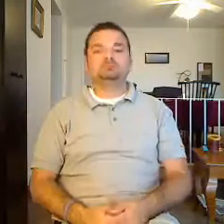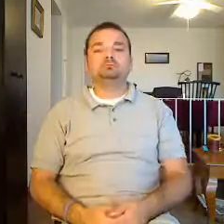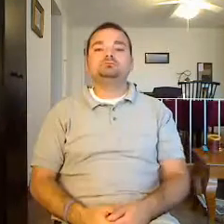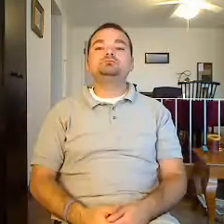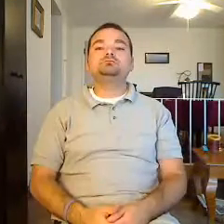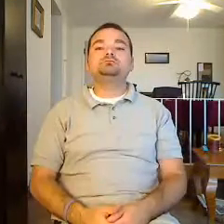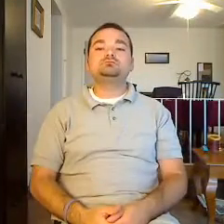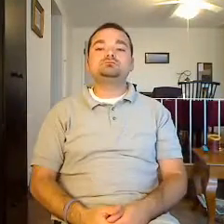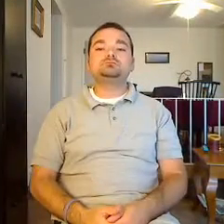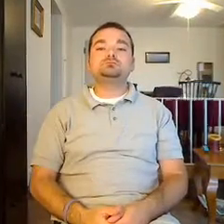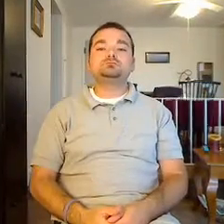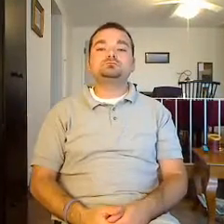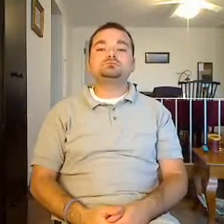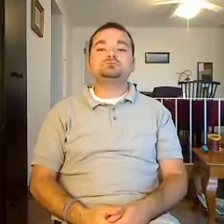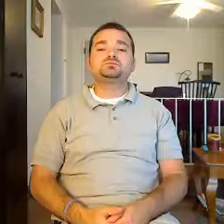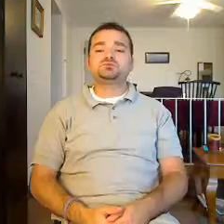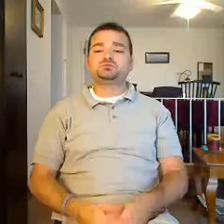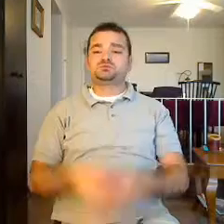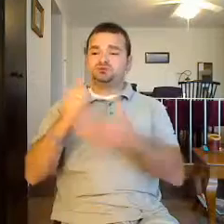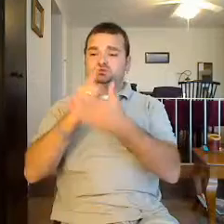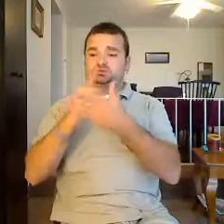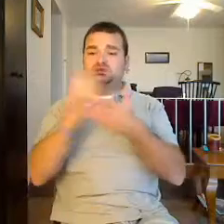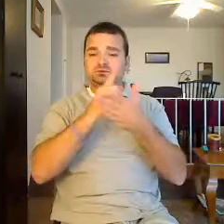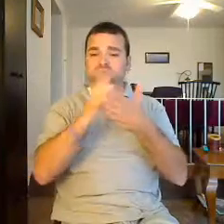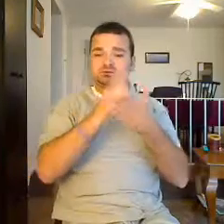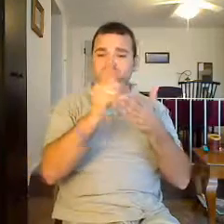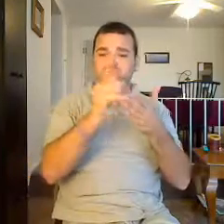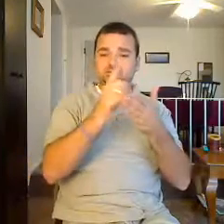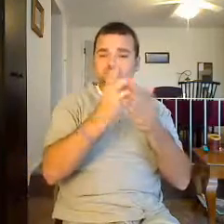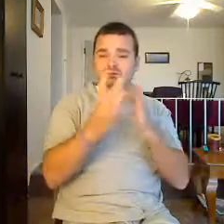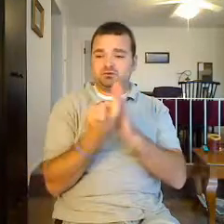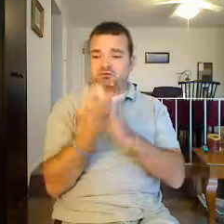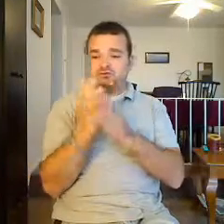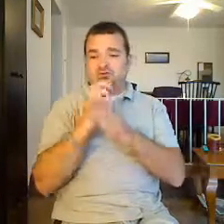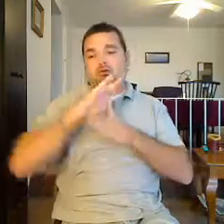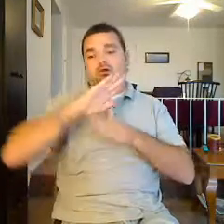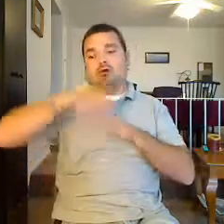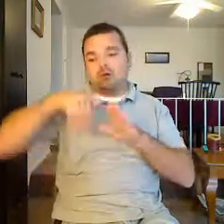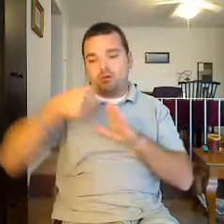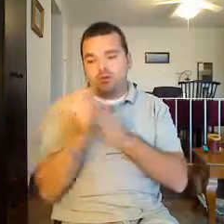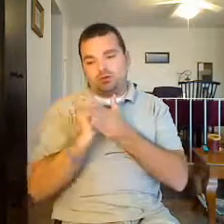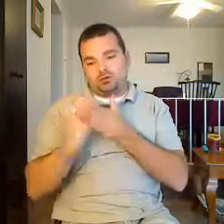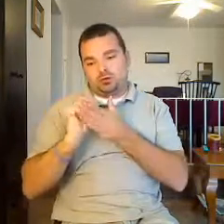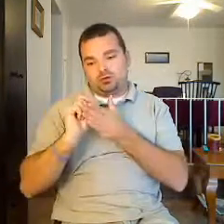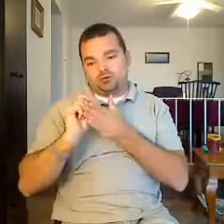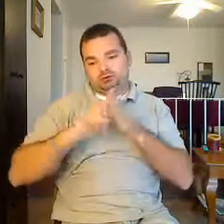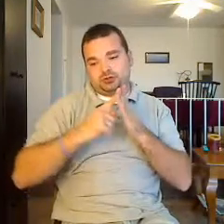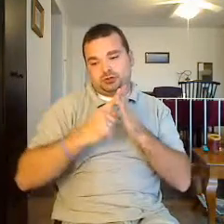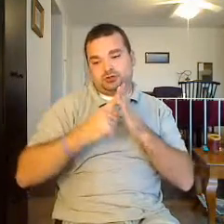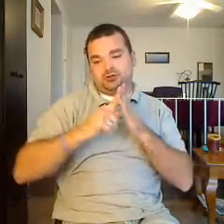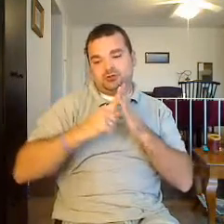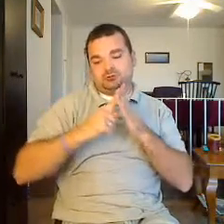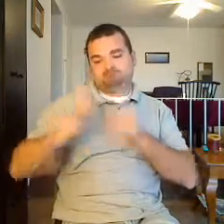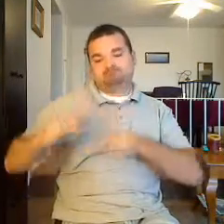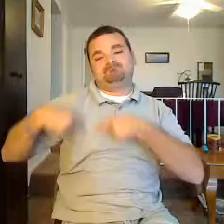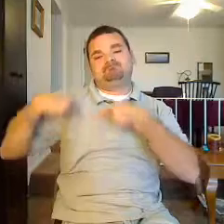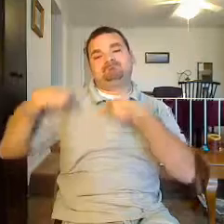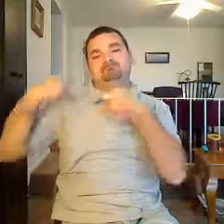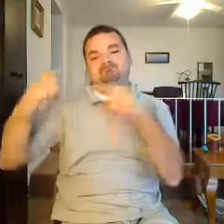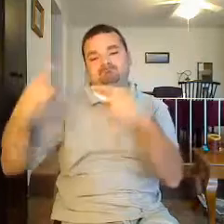As far as once a week, review all the notes you have taken since the beginning of the semester. Recite from all your notes,